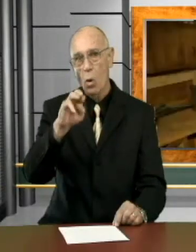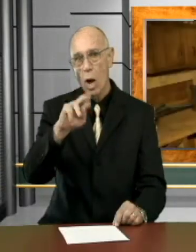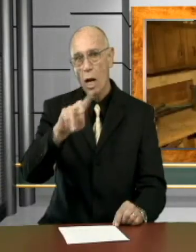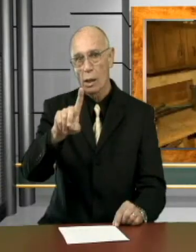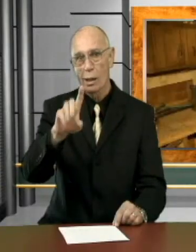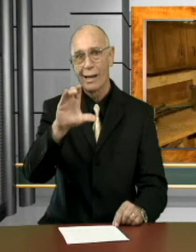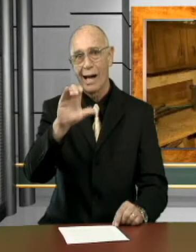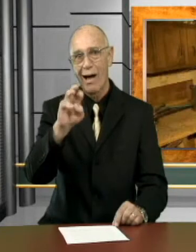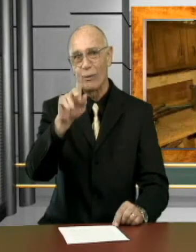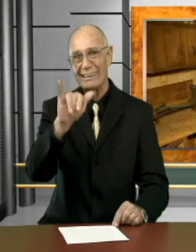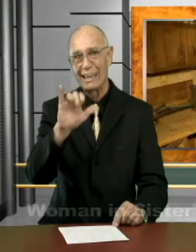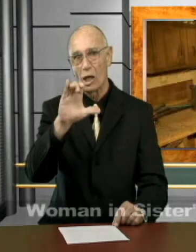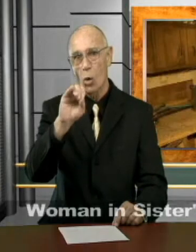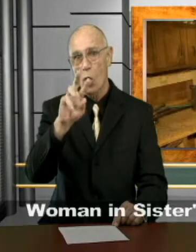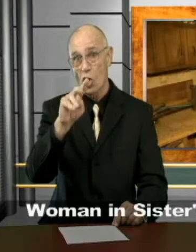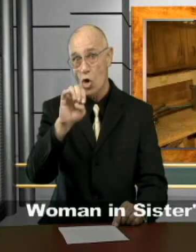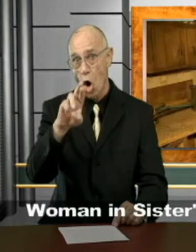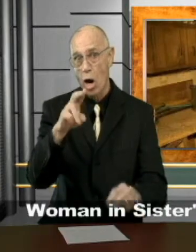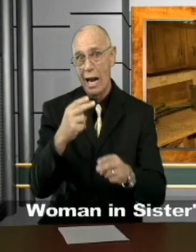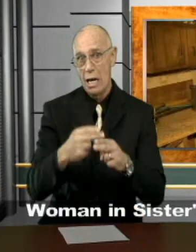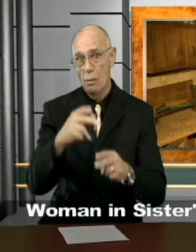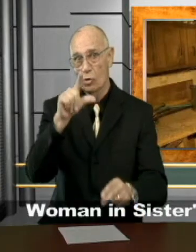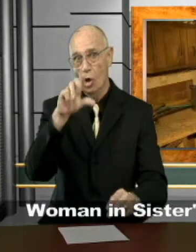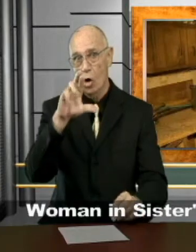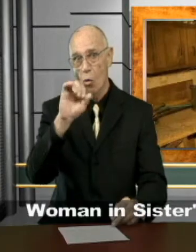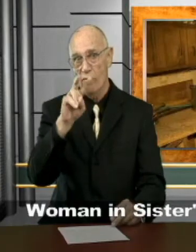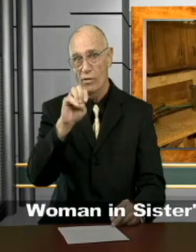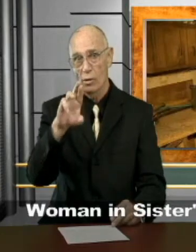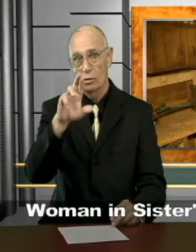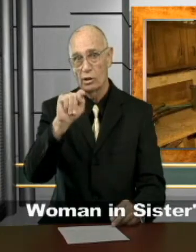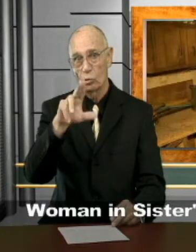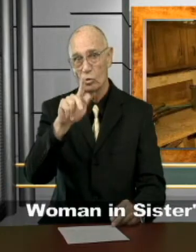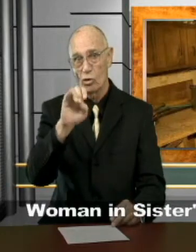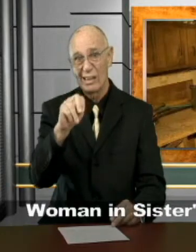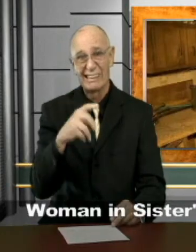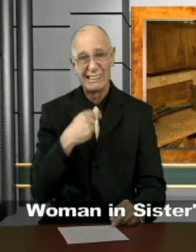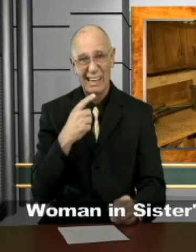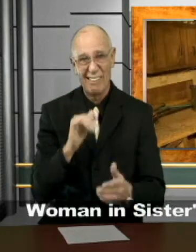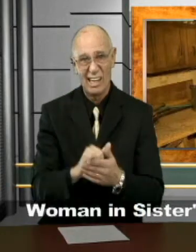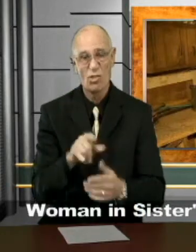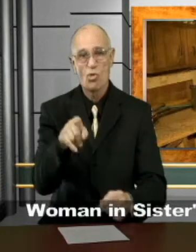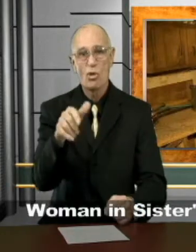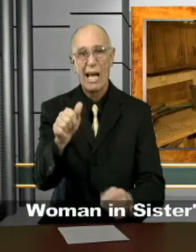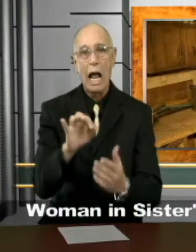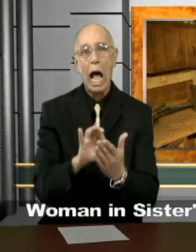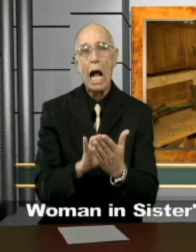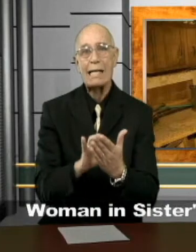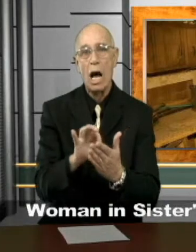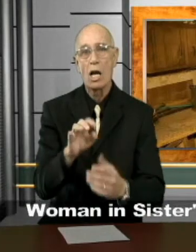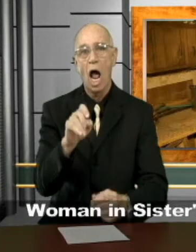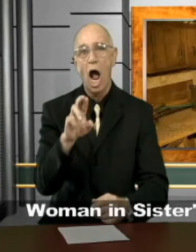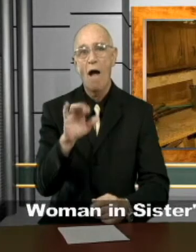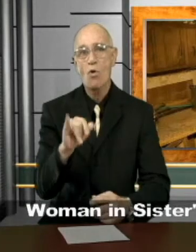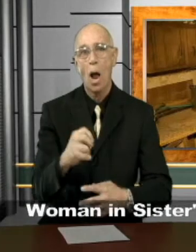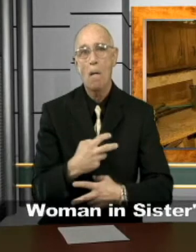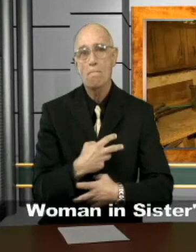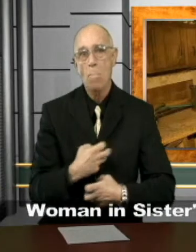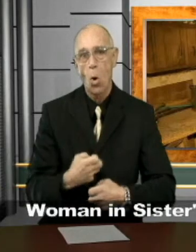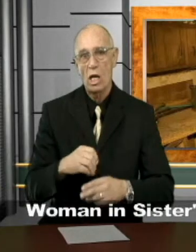Richmond County Coroner Grover Tootin said, "You could count every bone in her